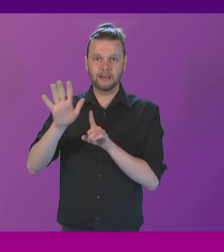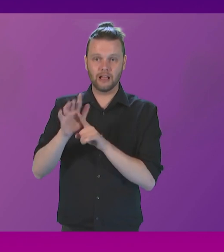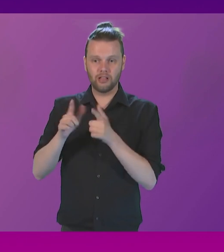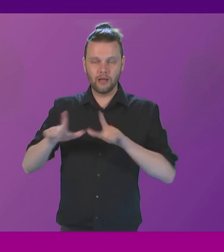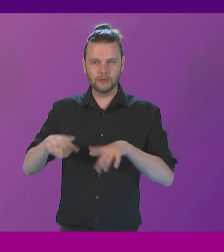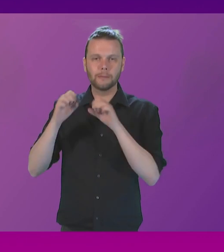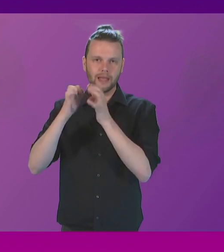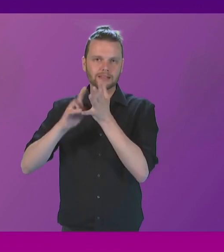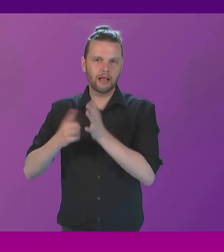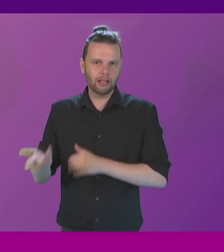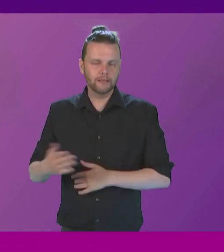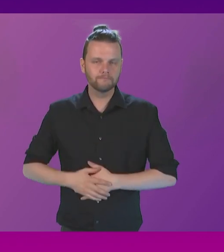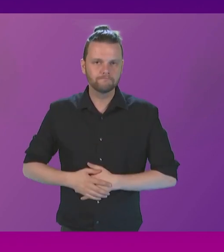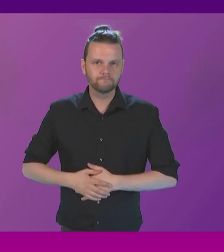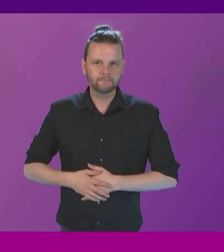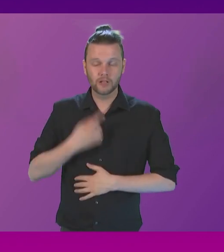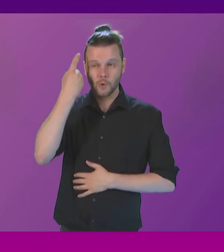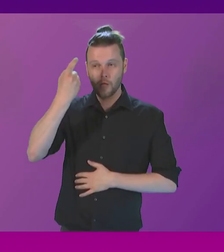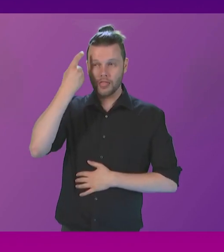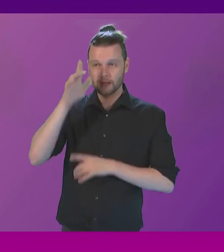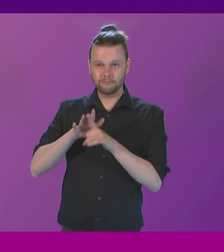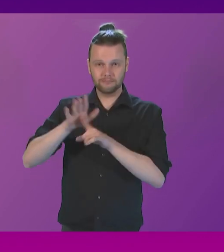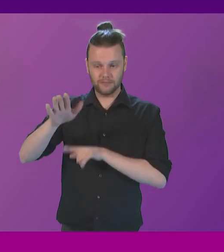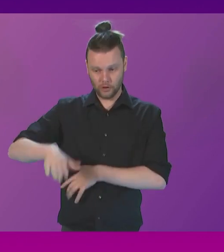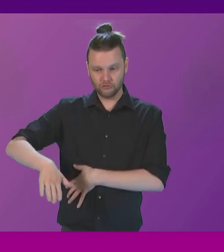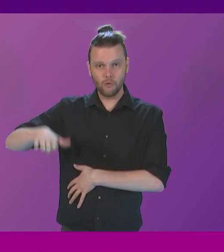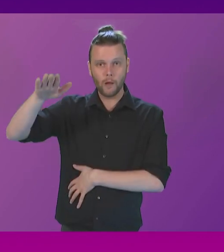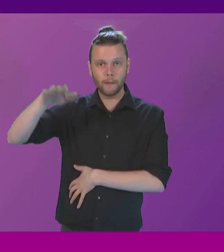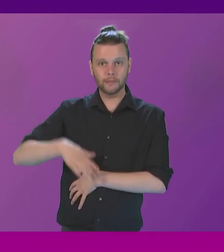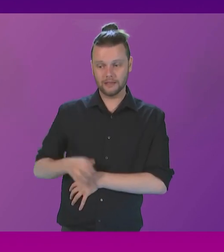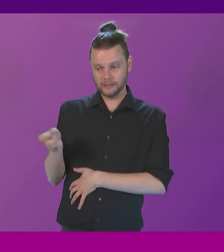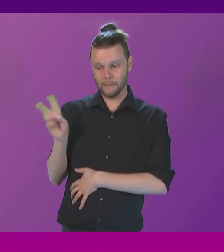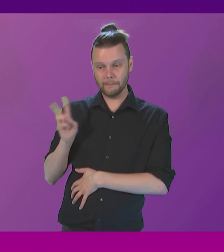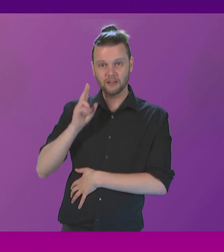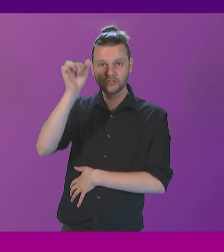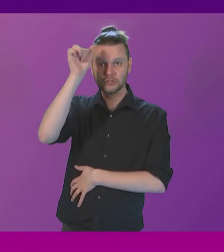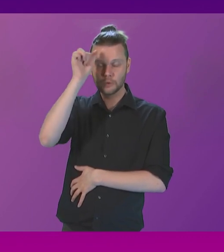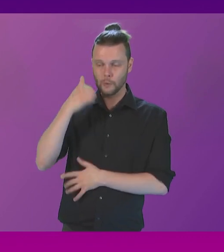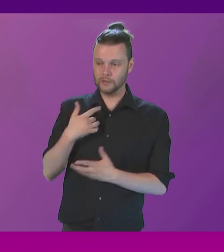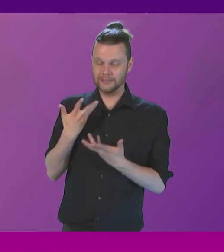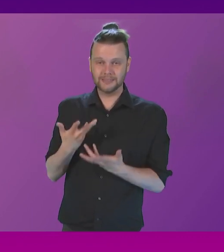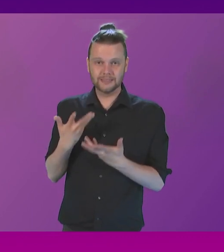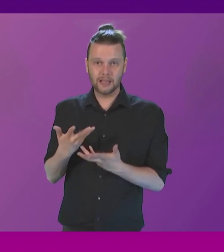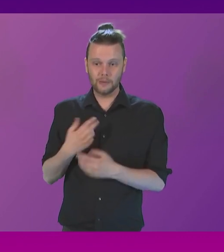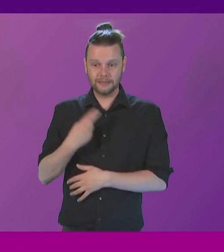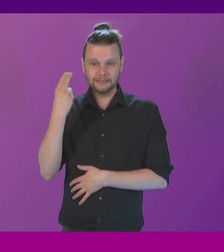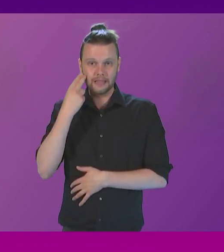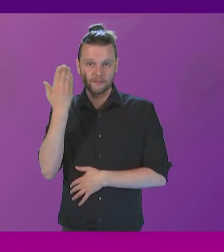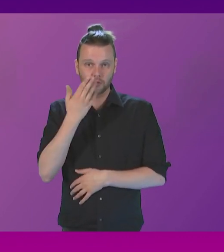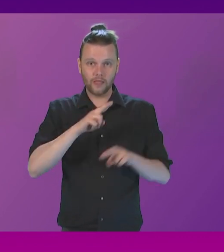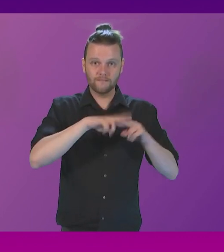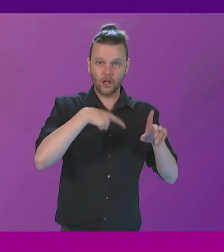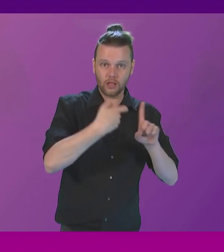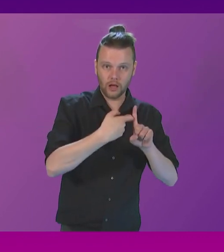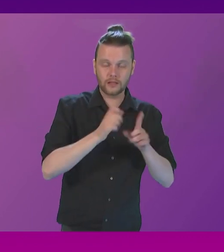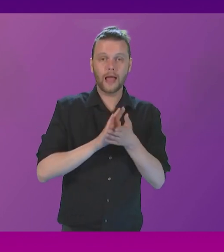British Sign Language. Thinking ahead to when he grows up, his parents are aware that there are currently deaf schools in Falkirk,